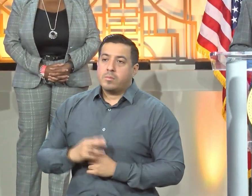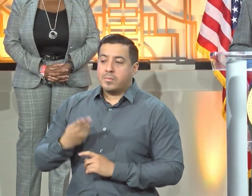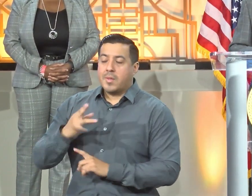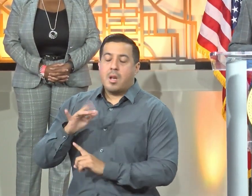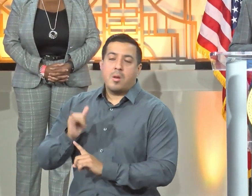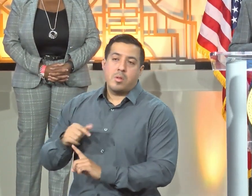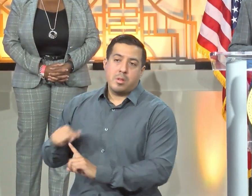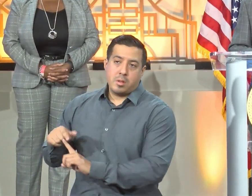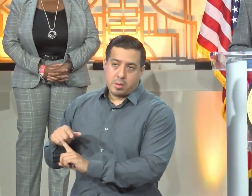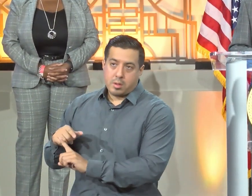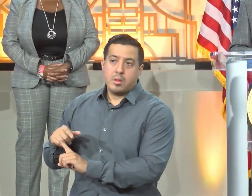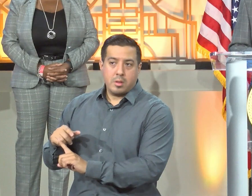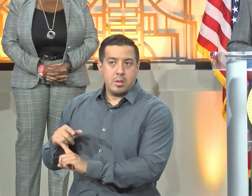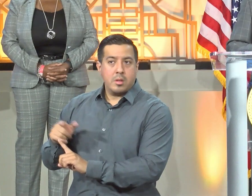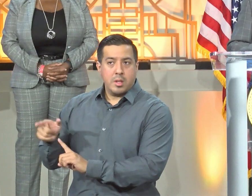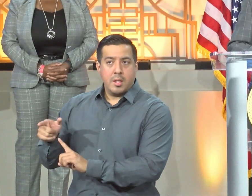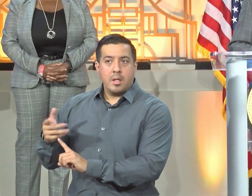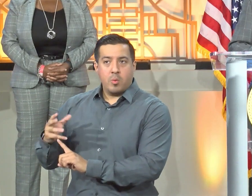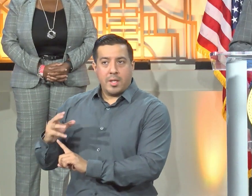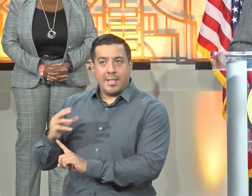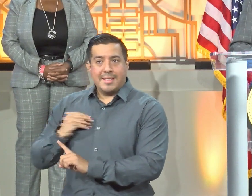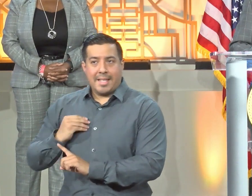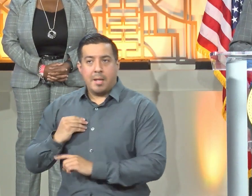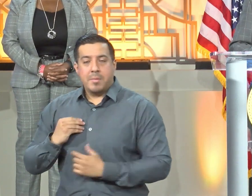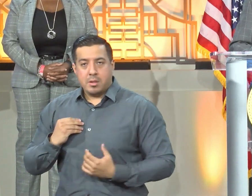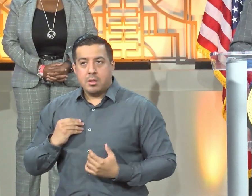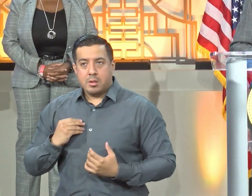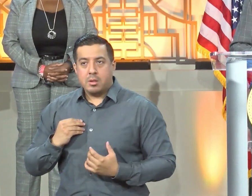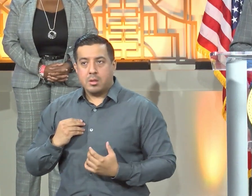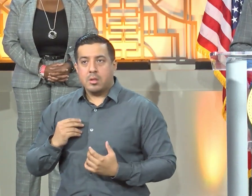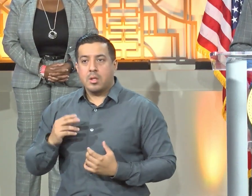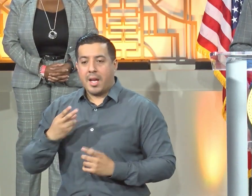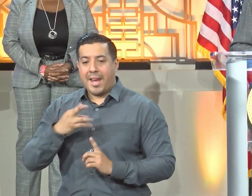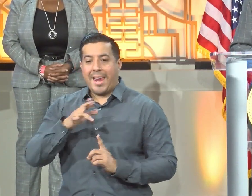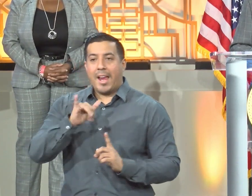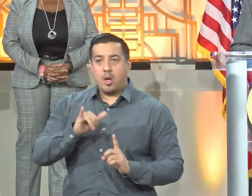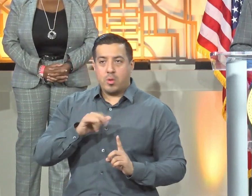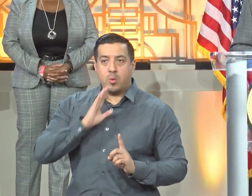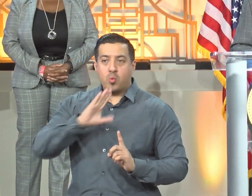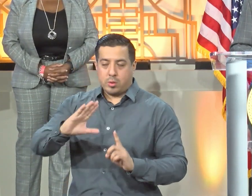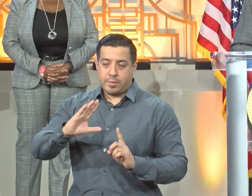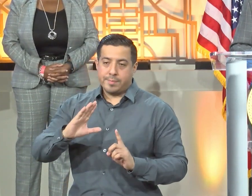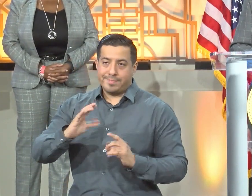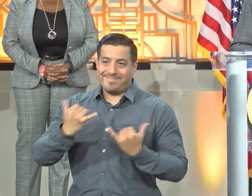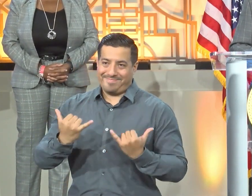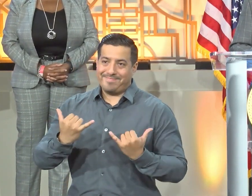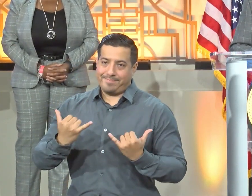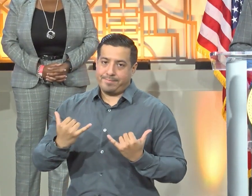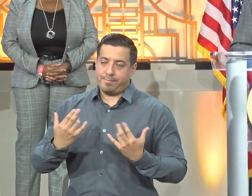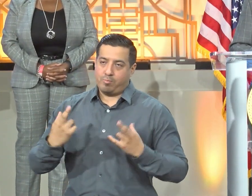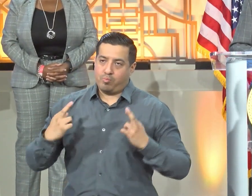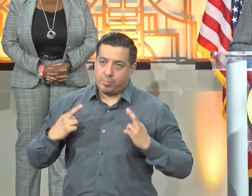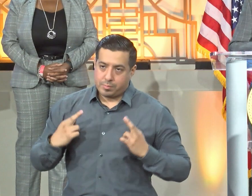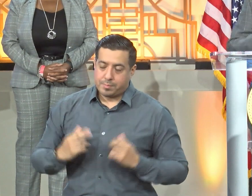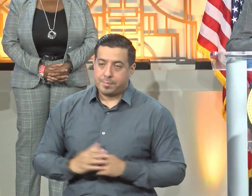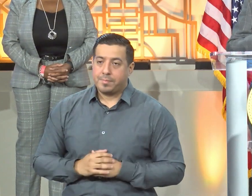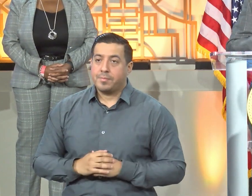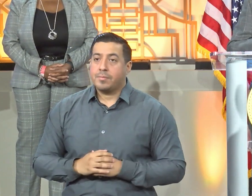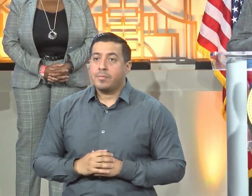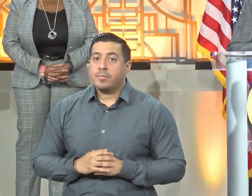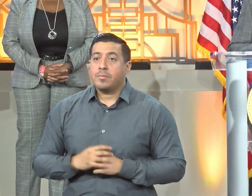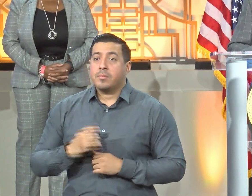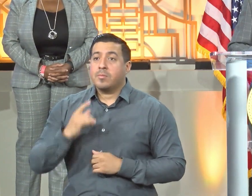Harry is, I accept his notice, and Harry will be retiring. But